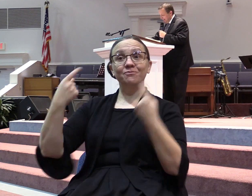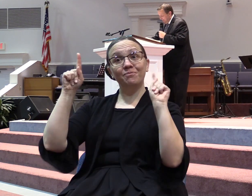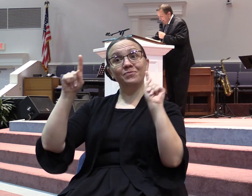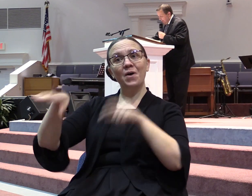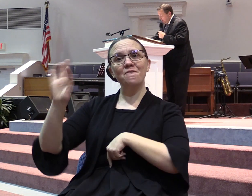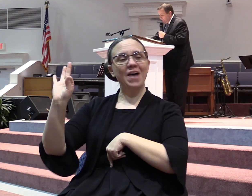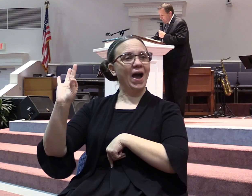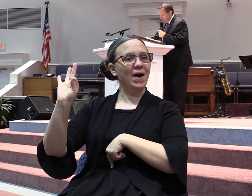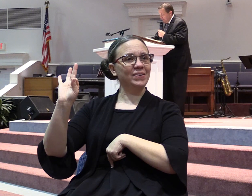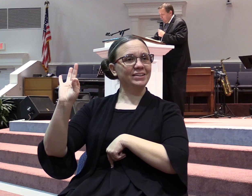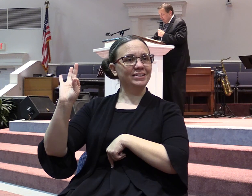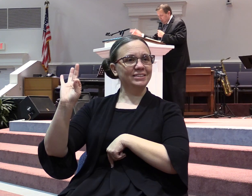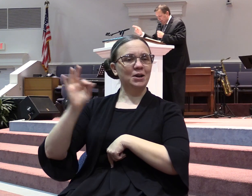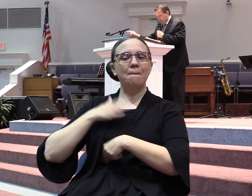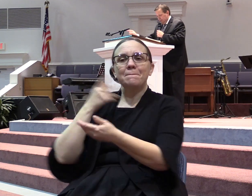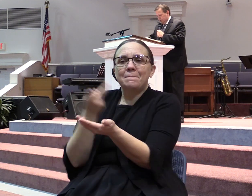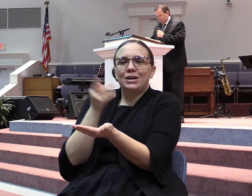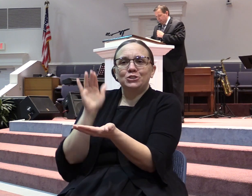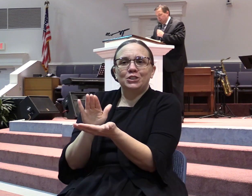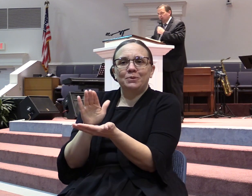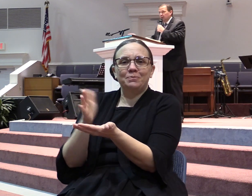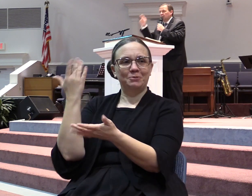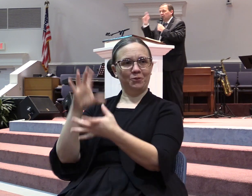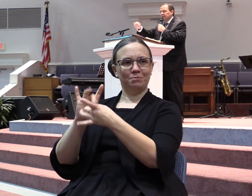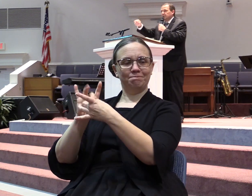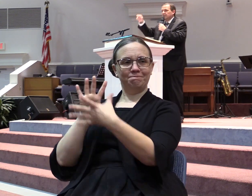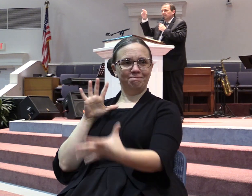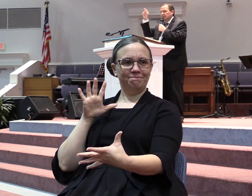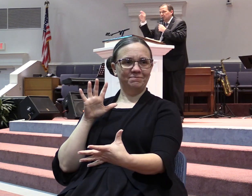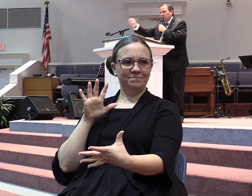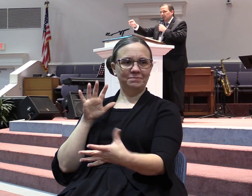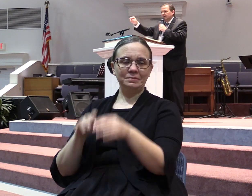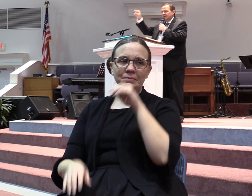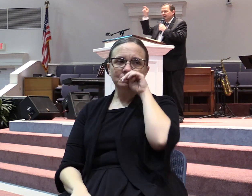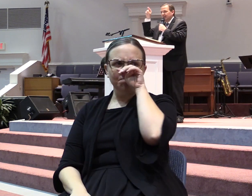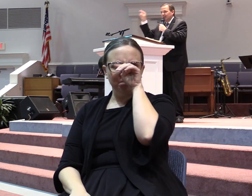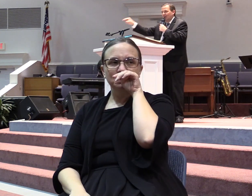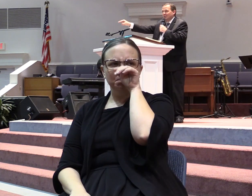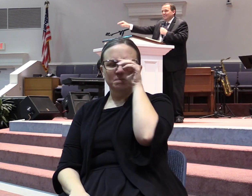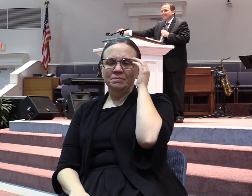for I have found my sheep which was